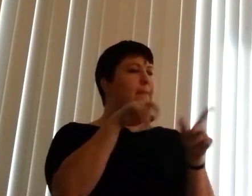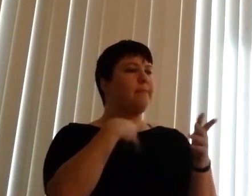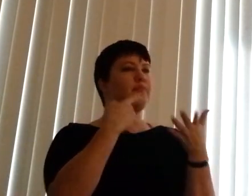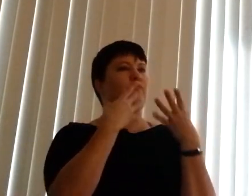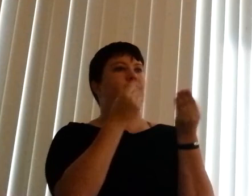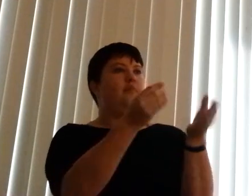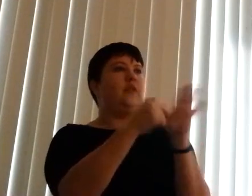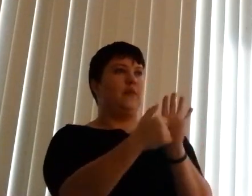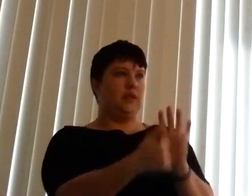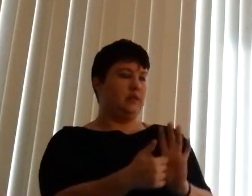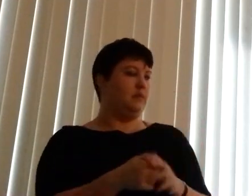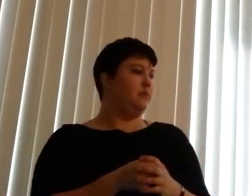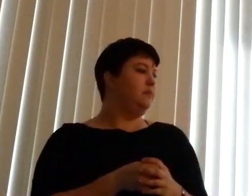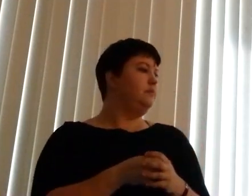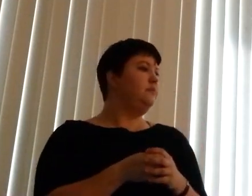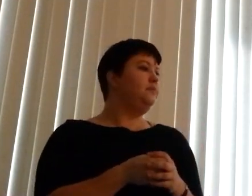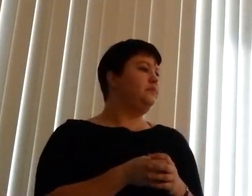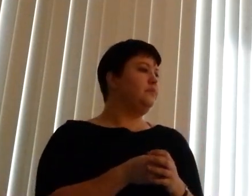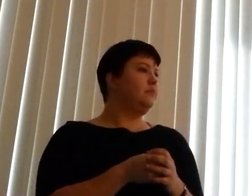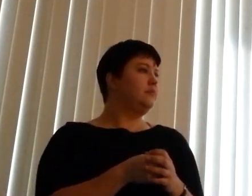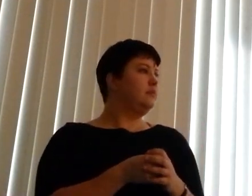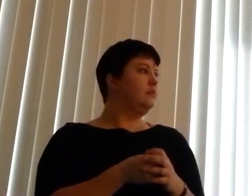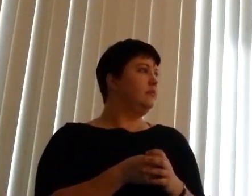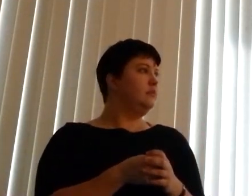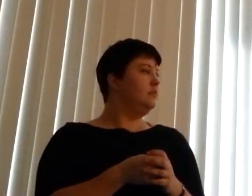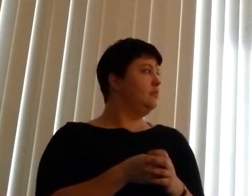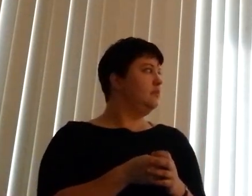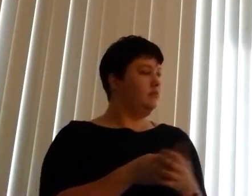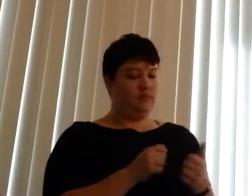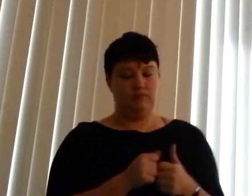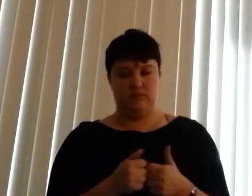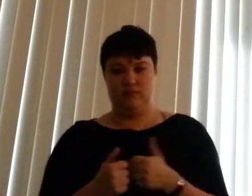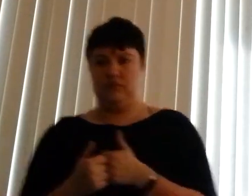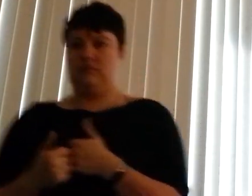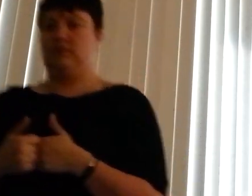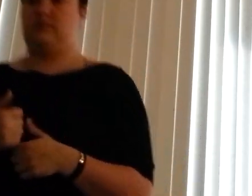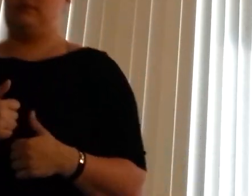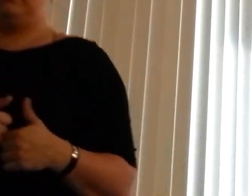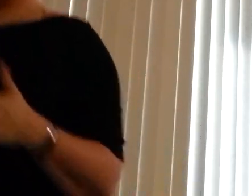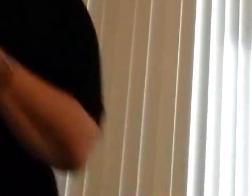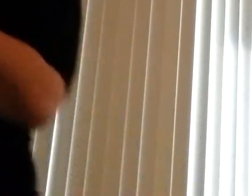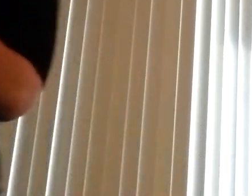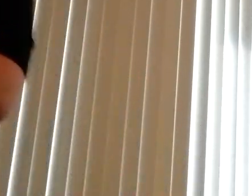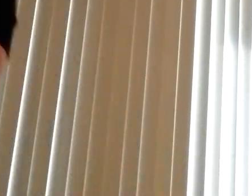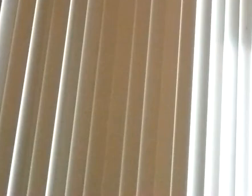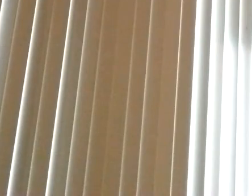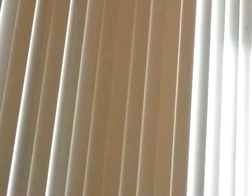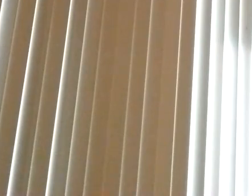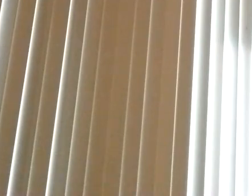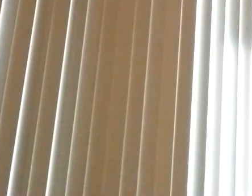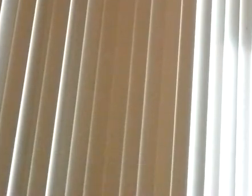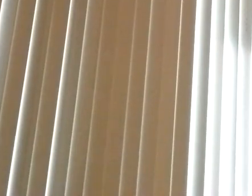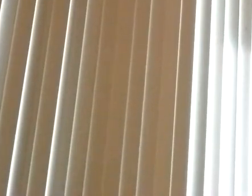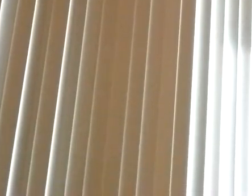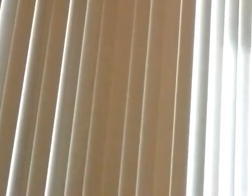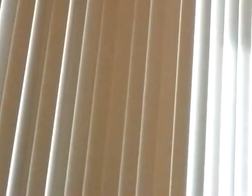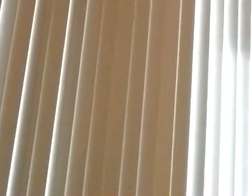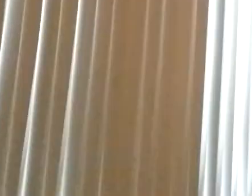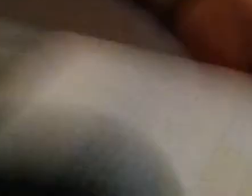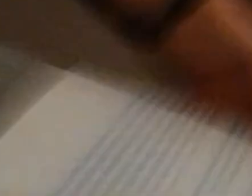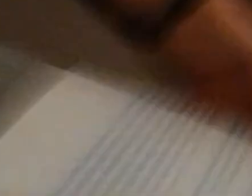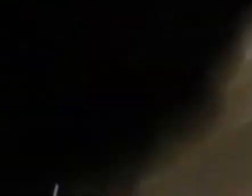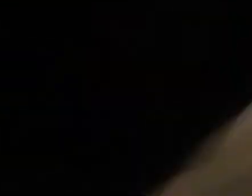illustrate a case of not treating something that is unconditionally and